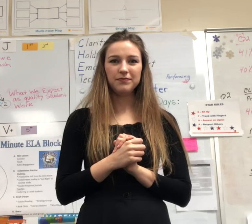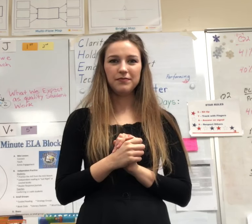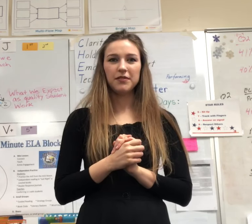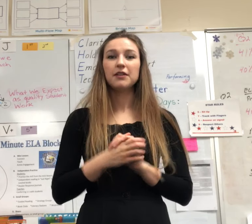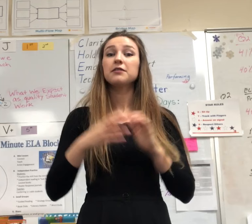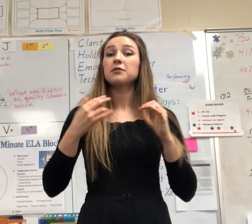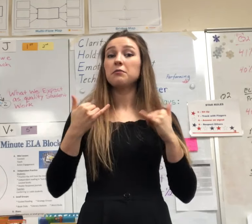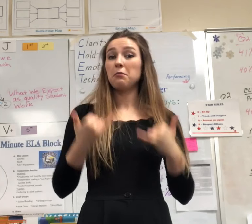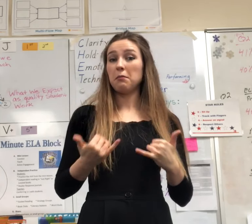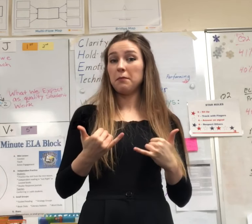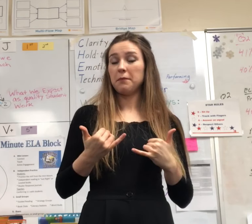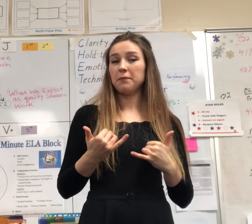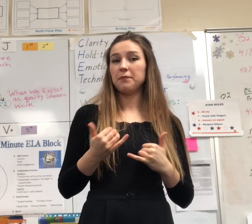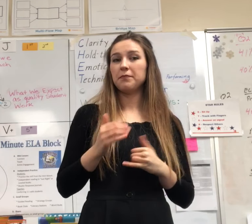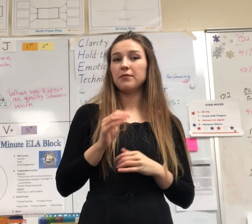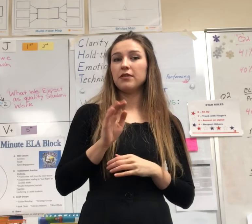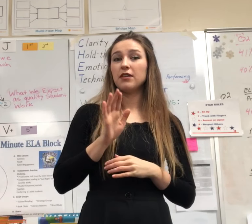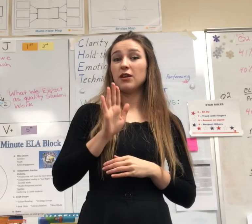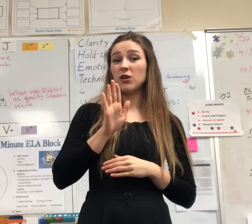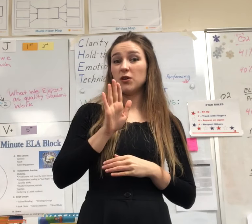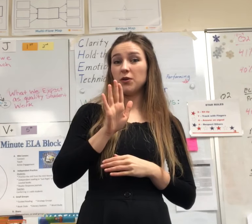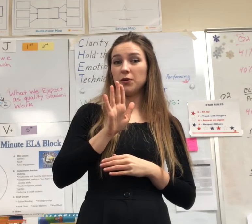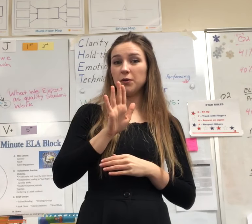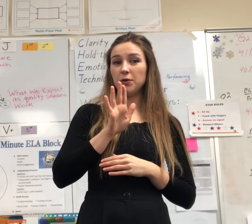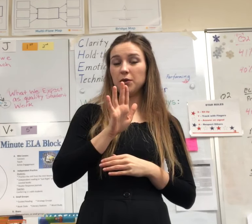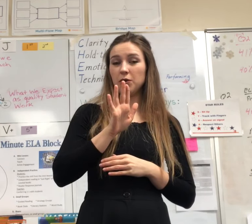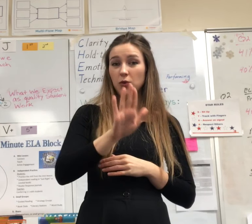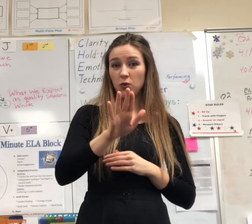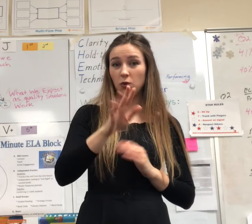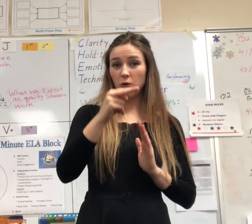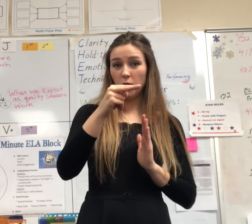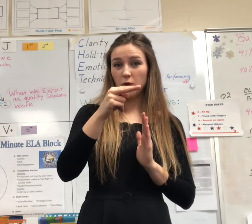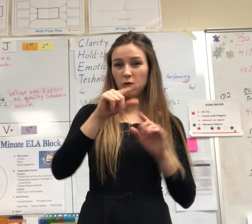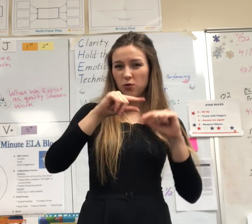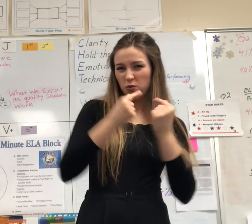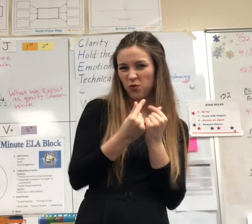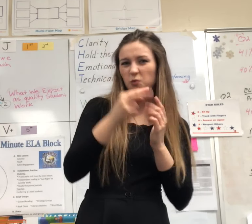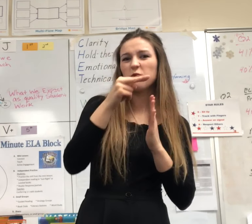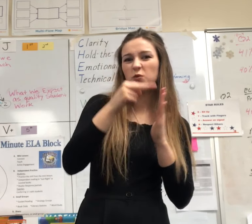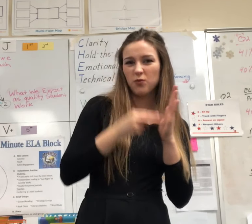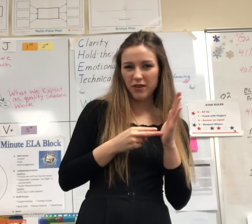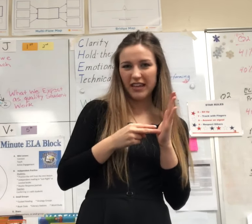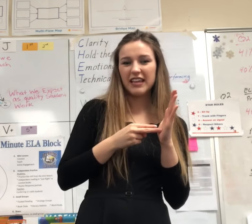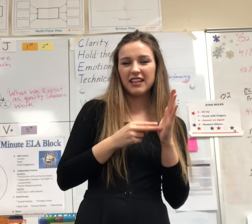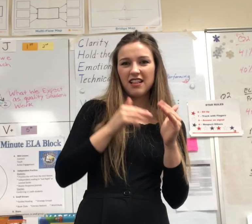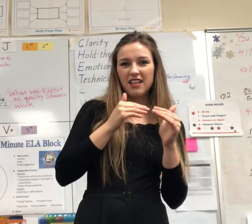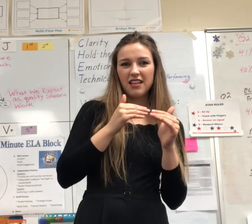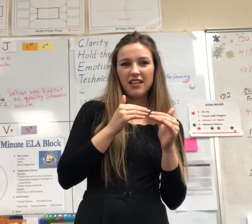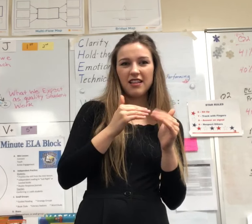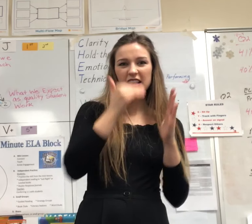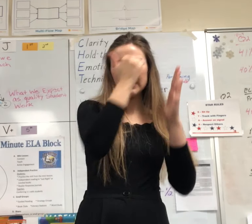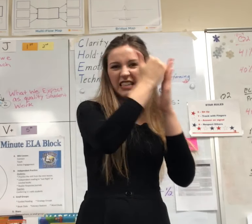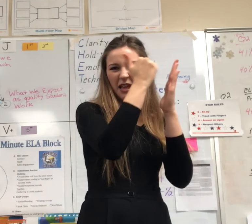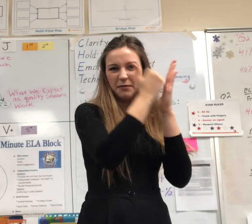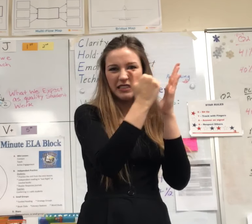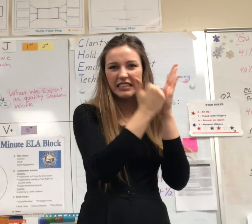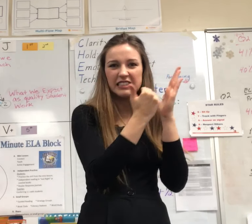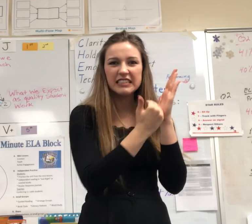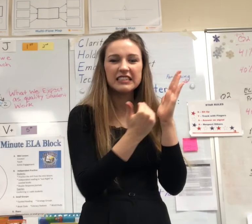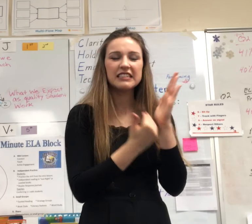group the steps. Okay, 1, through pages